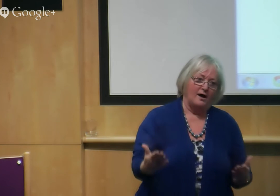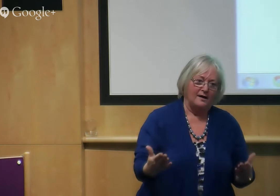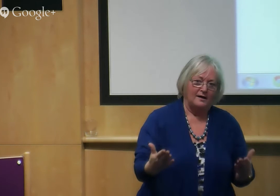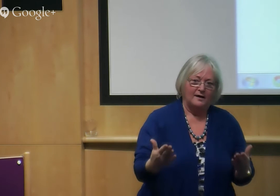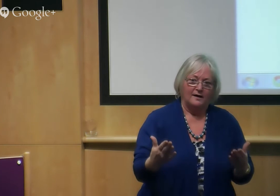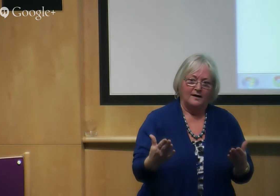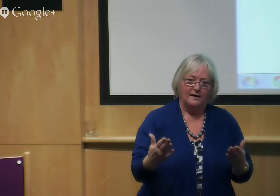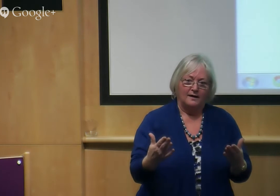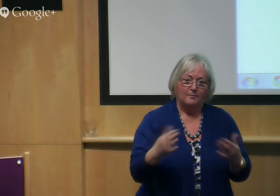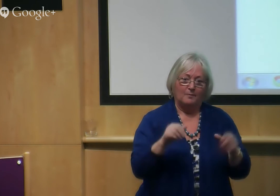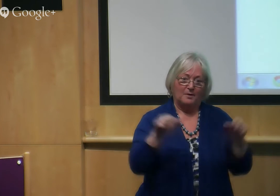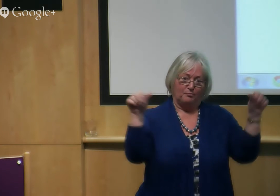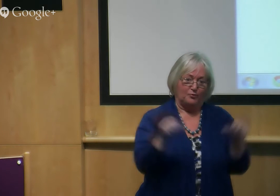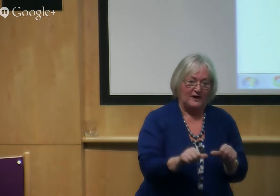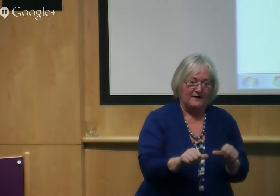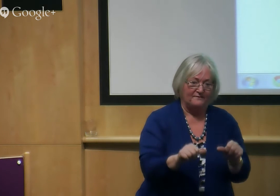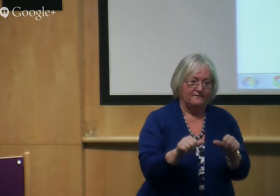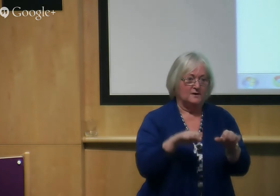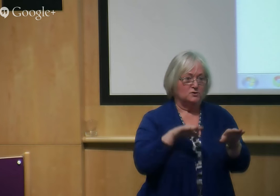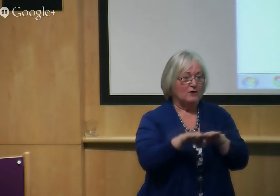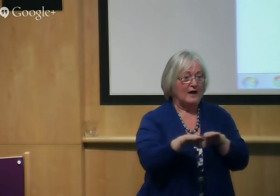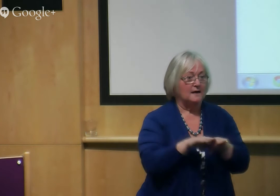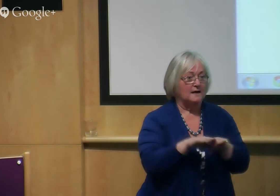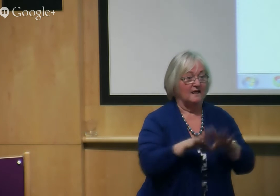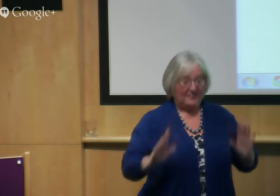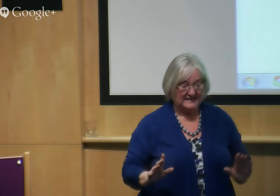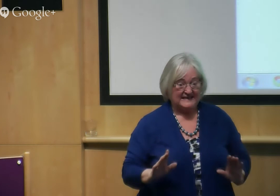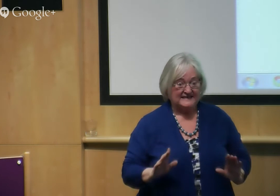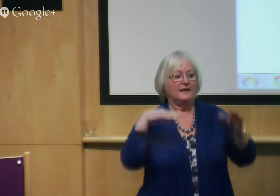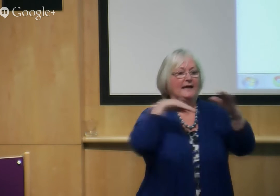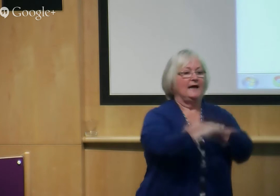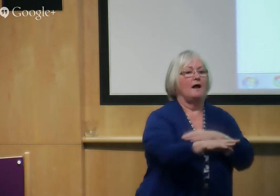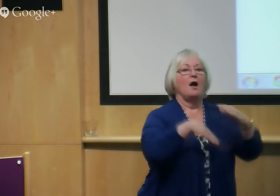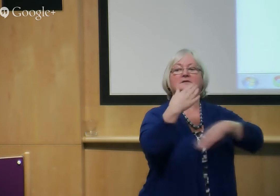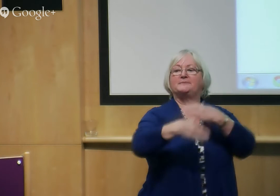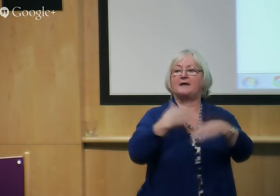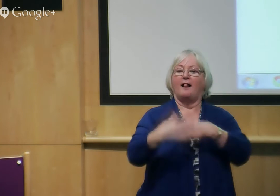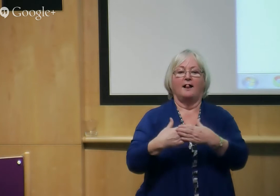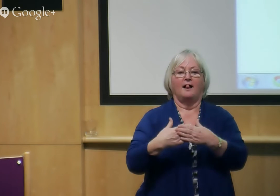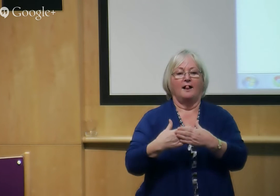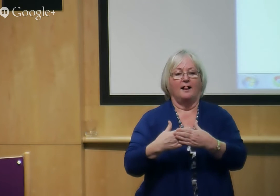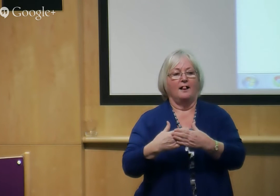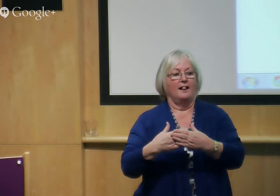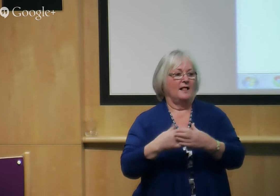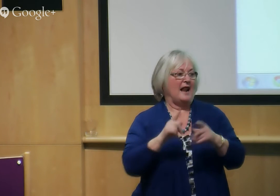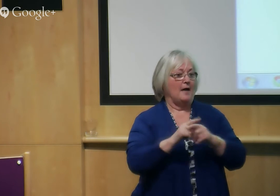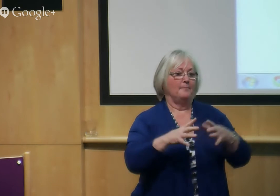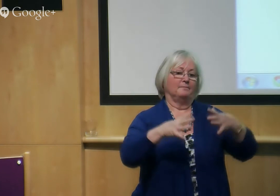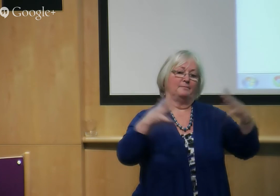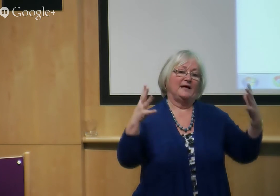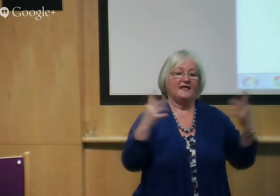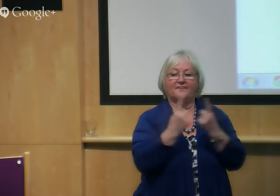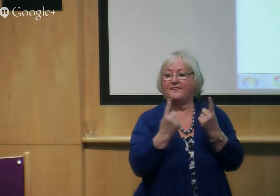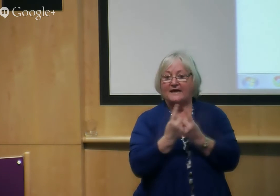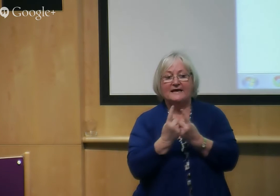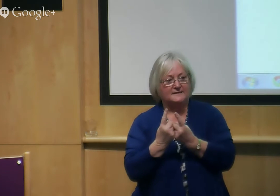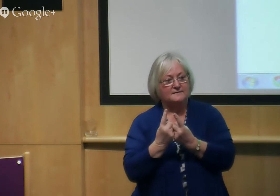frightened me, if you like. Around the lack of training that this lady would have had to prepare to attend this